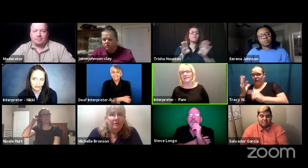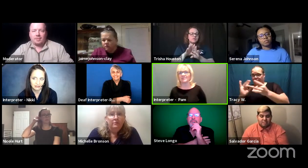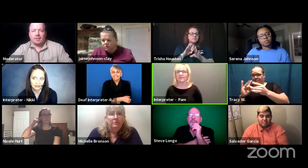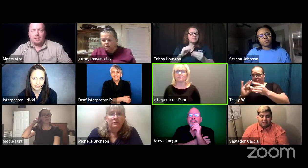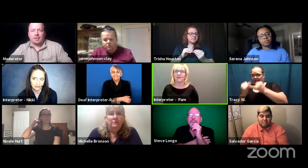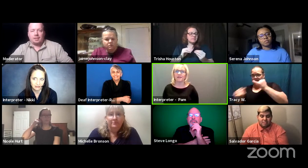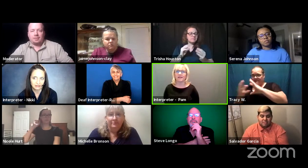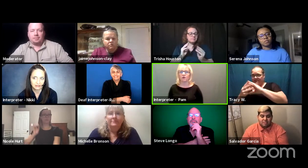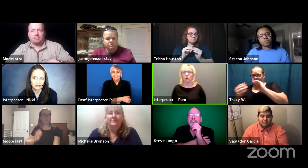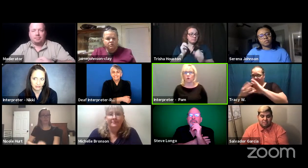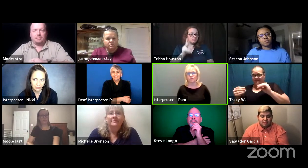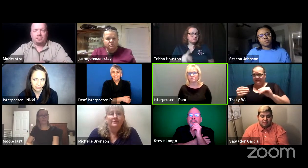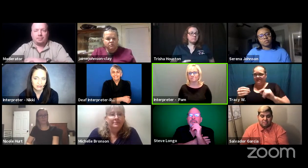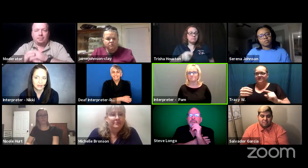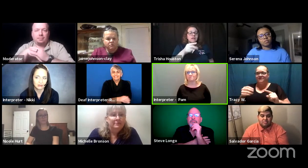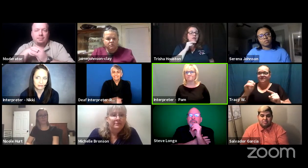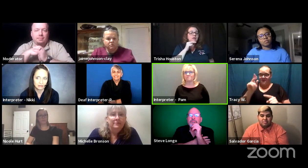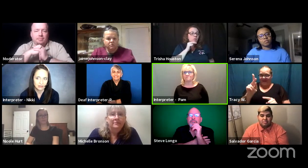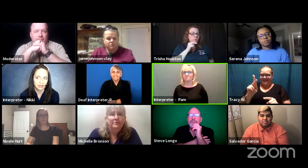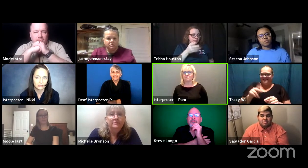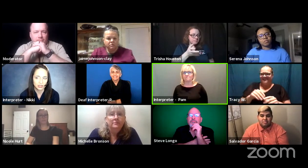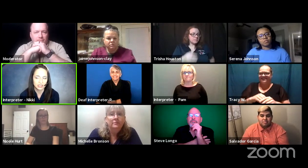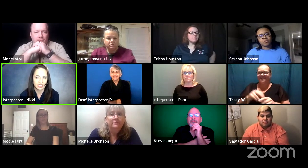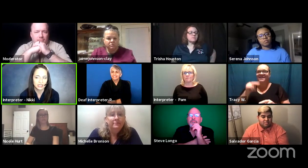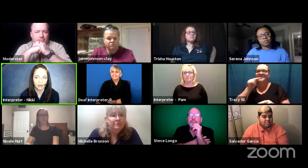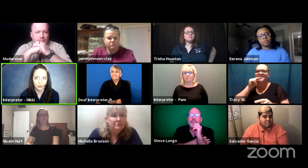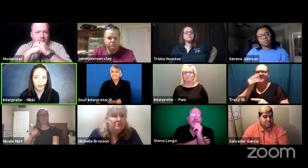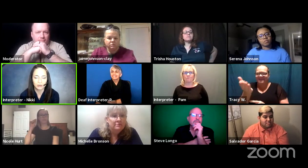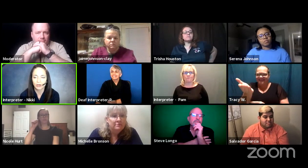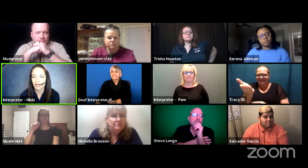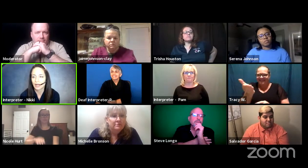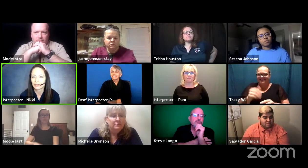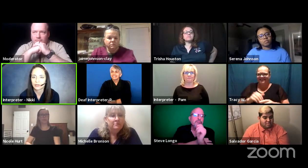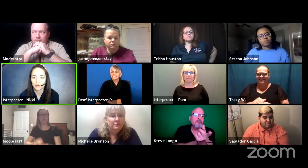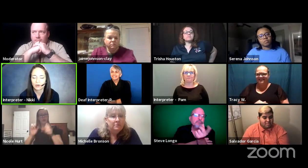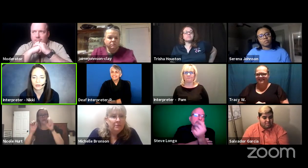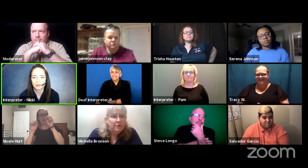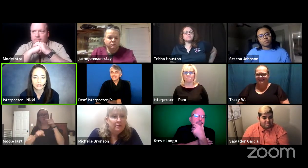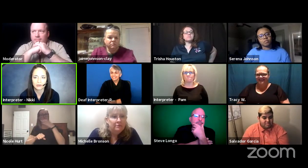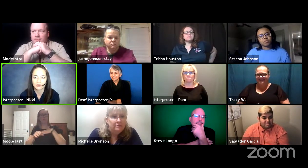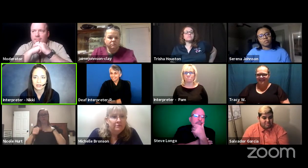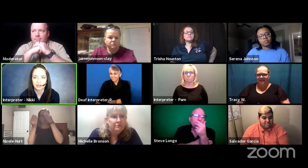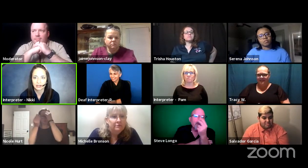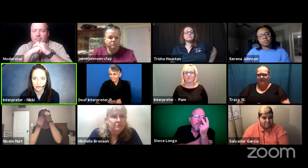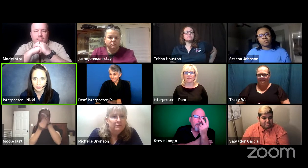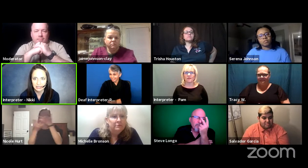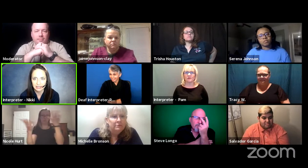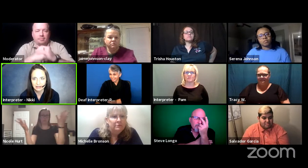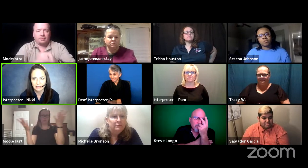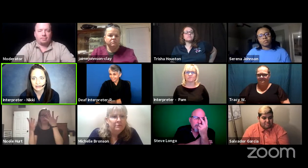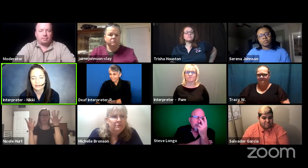that is definitely our goal. Trisha's saying, okay, one more comment from Nicole. We will close the announcements.